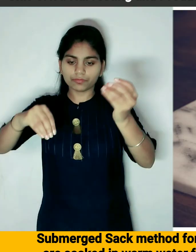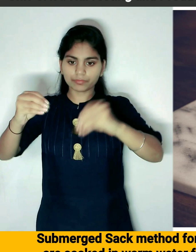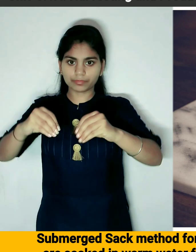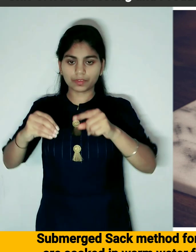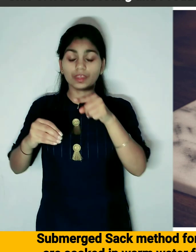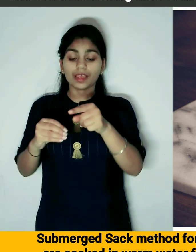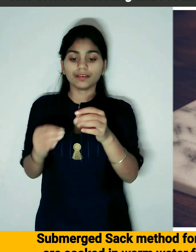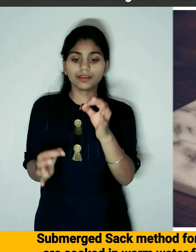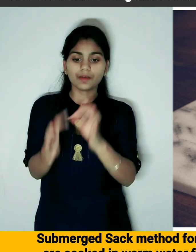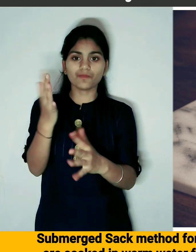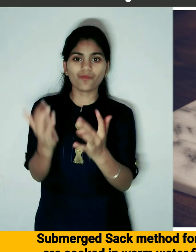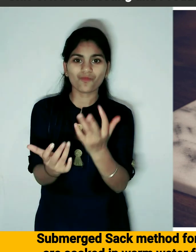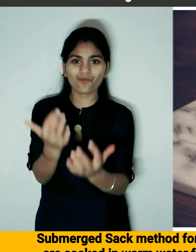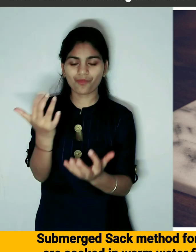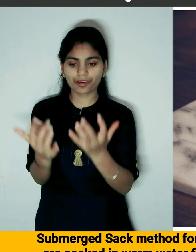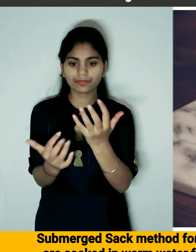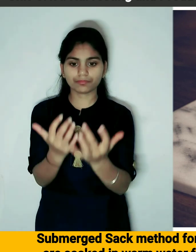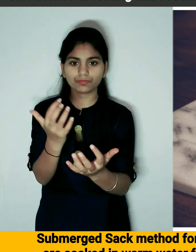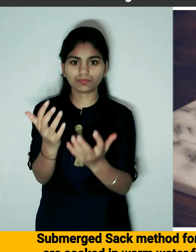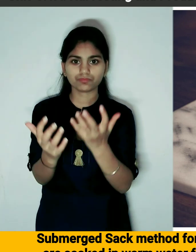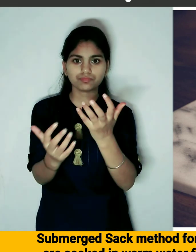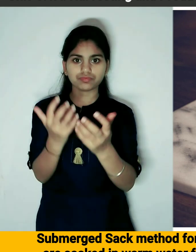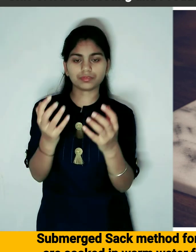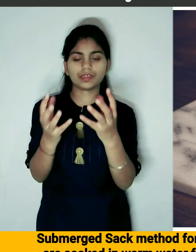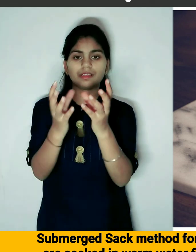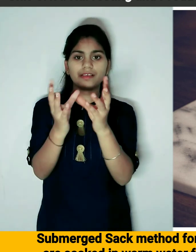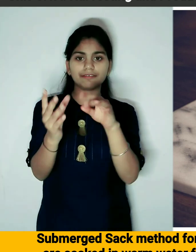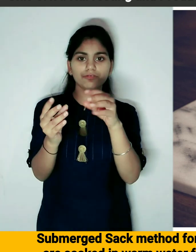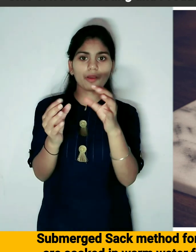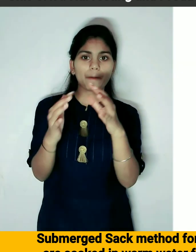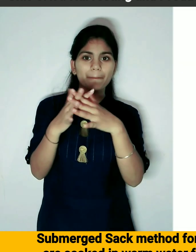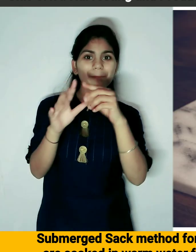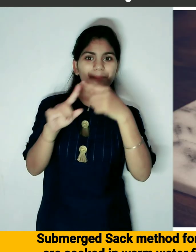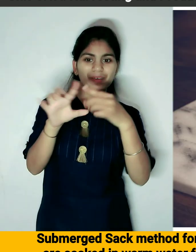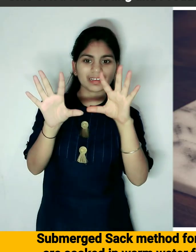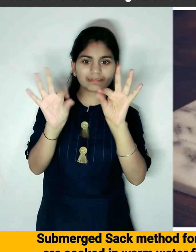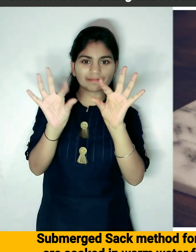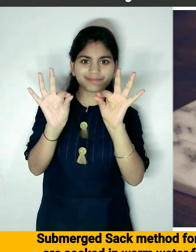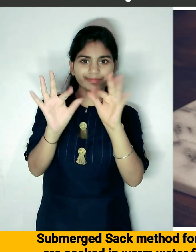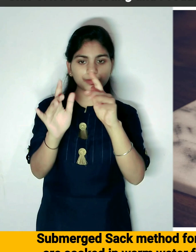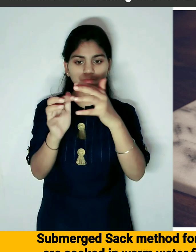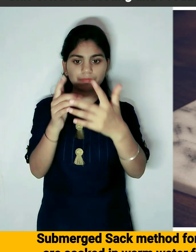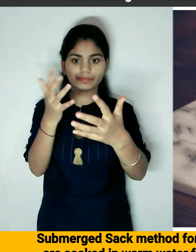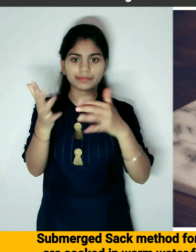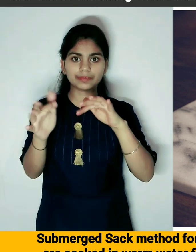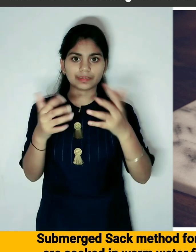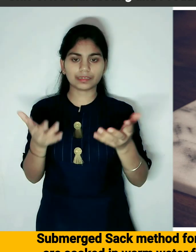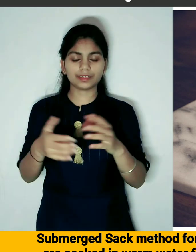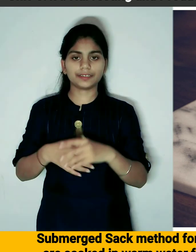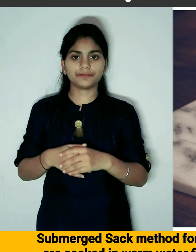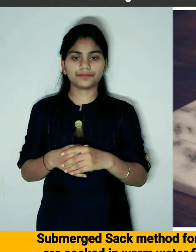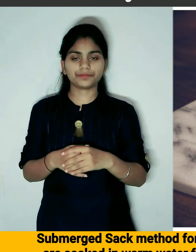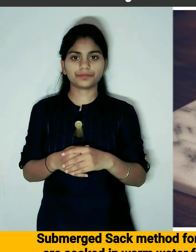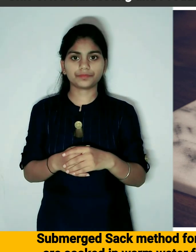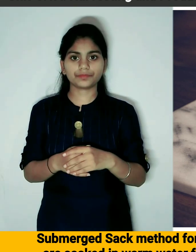afterward absorbance of wax by the pollen grains during melting process.